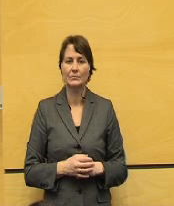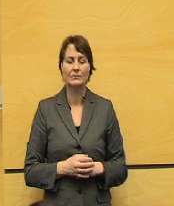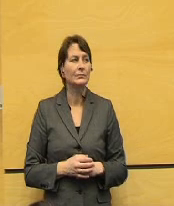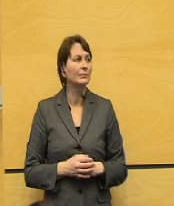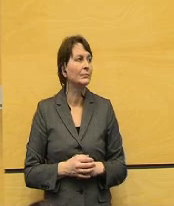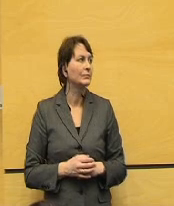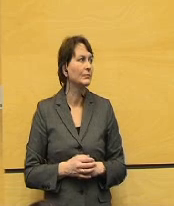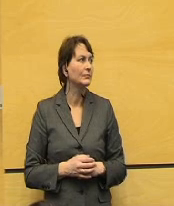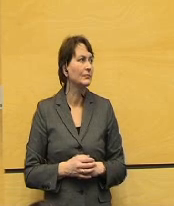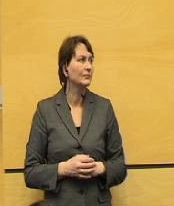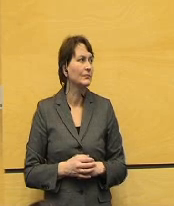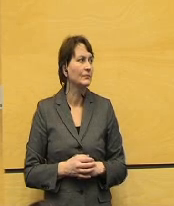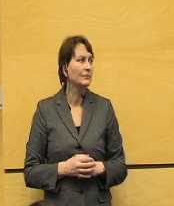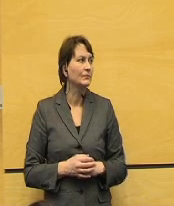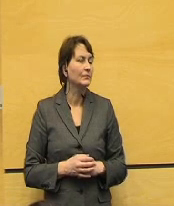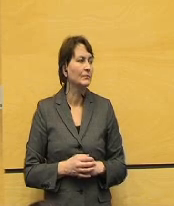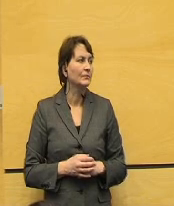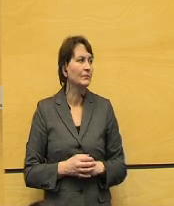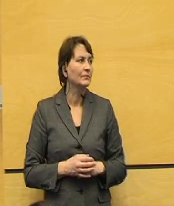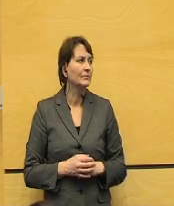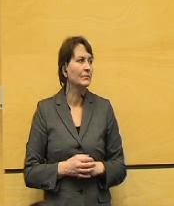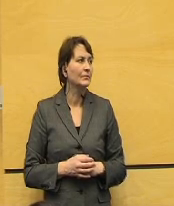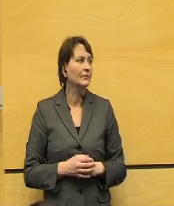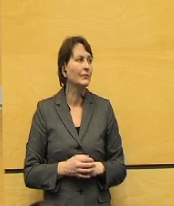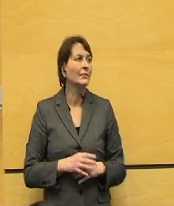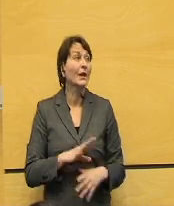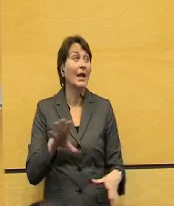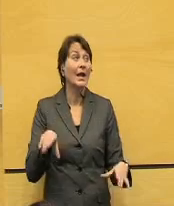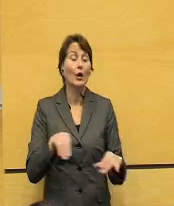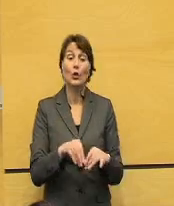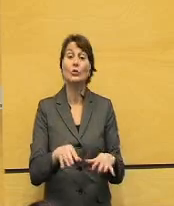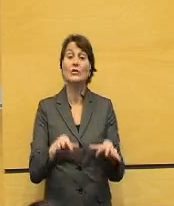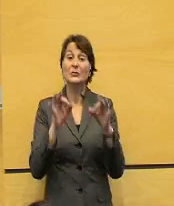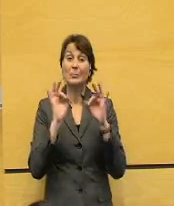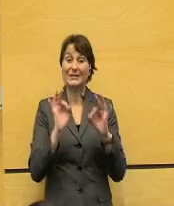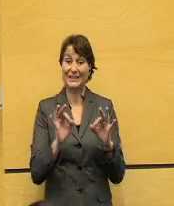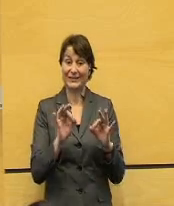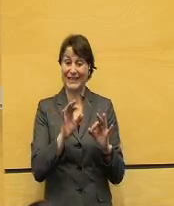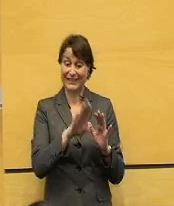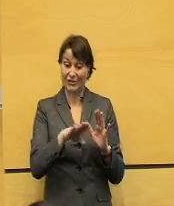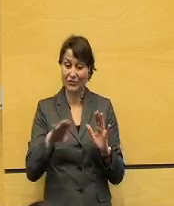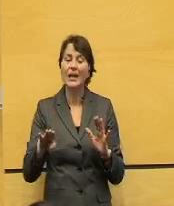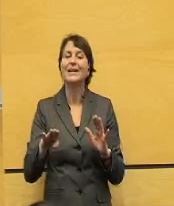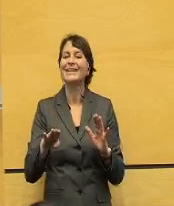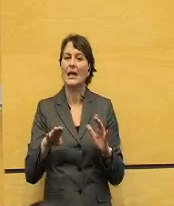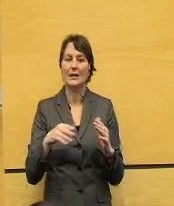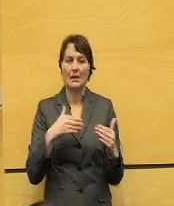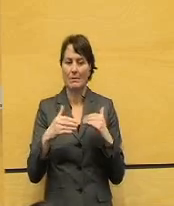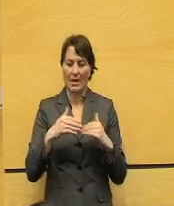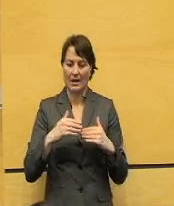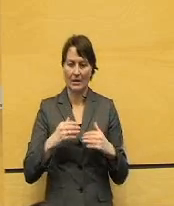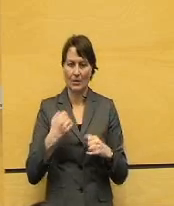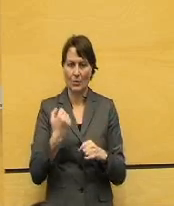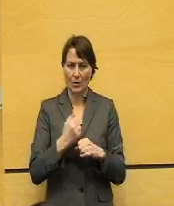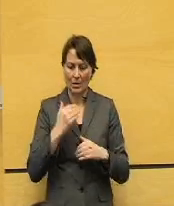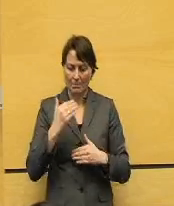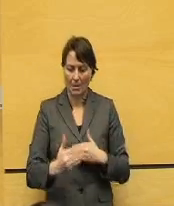specifically children with disability, such as integrating the work at all stages.